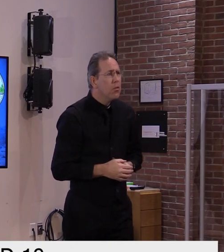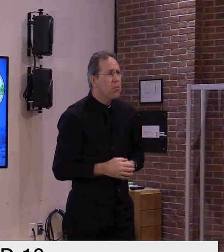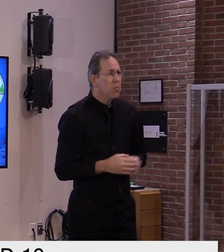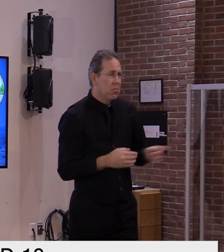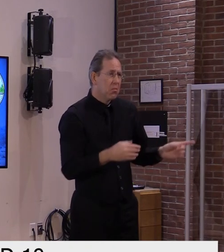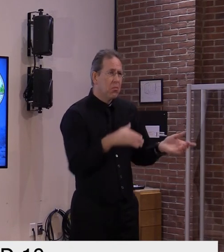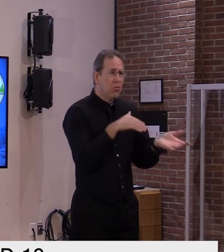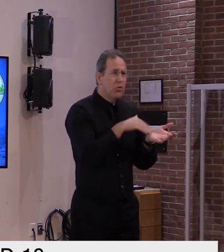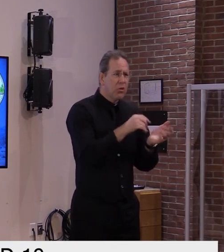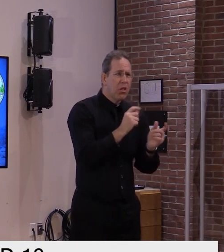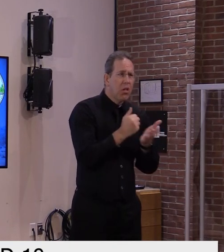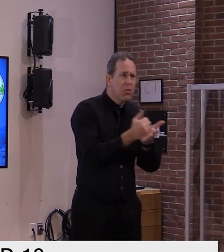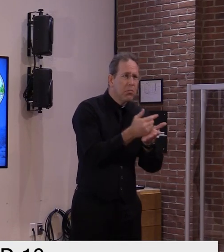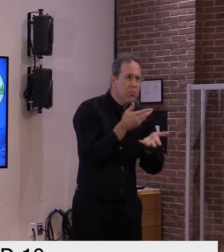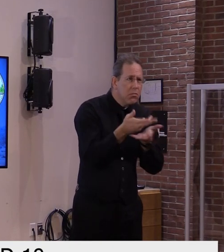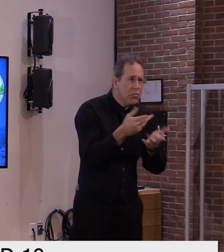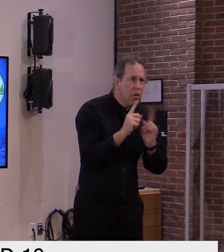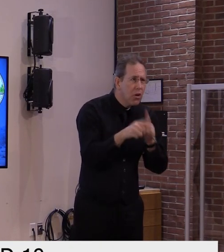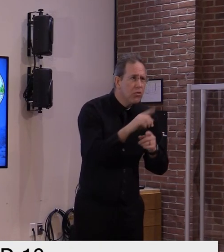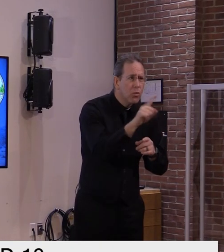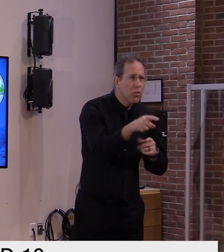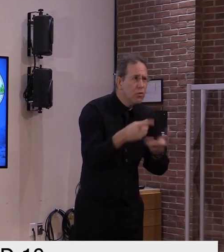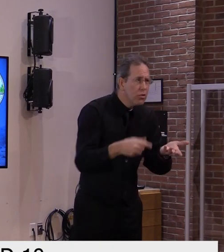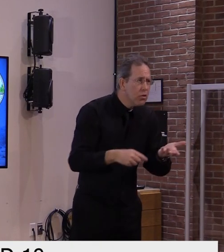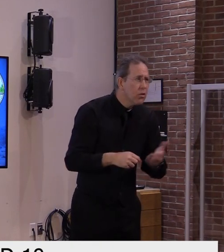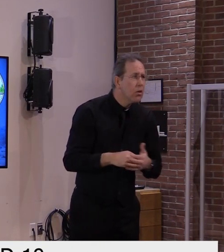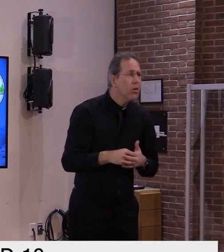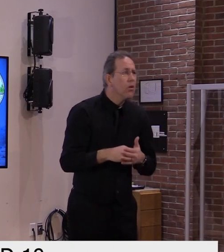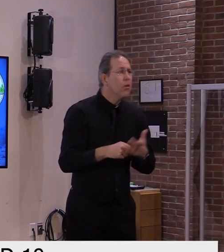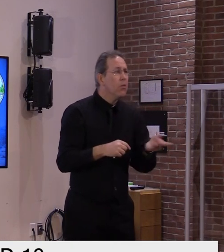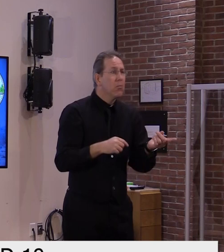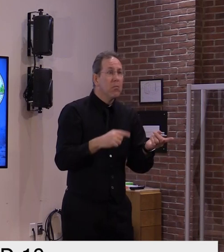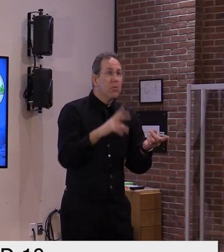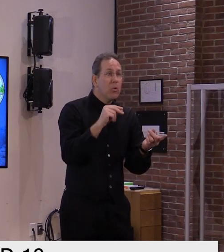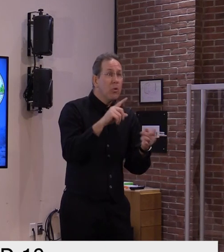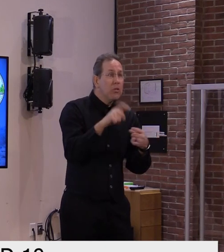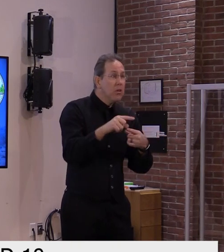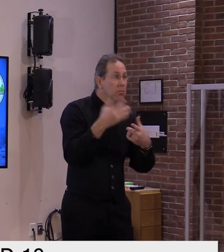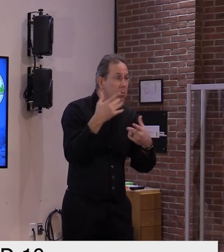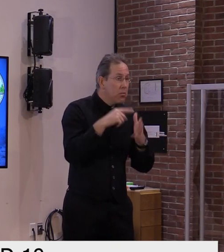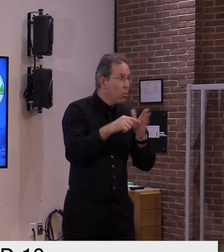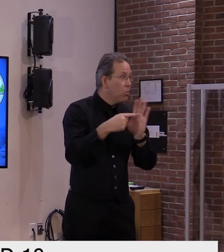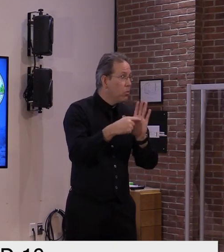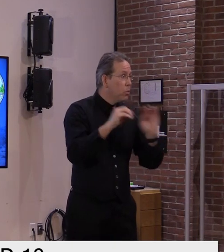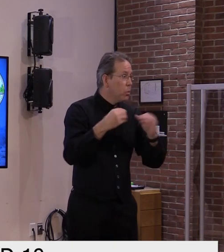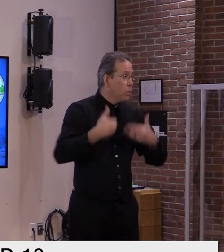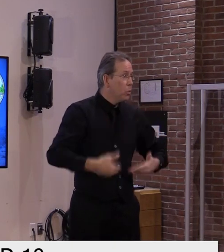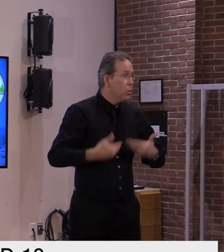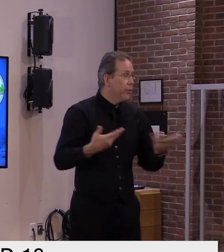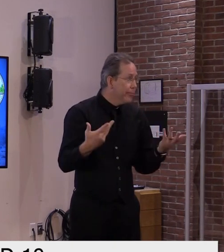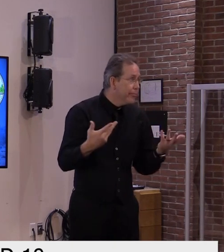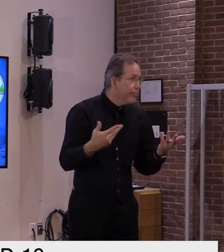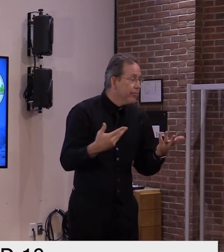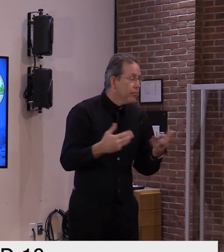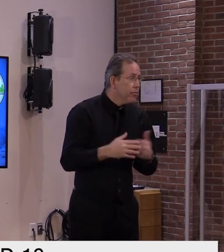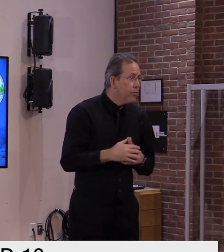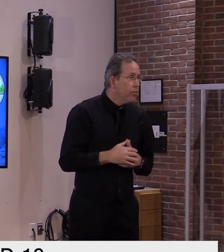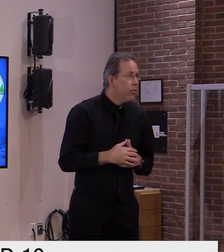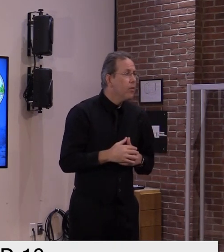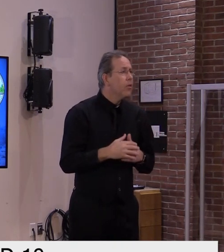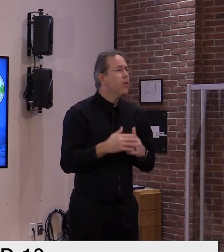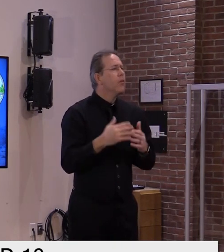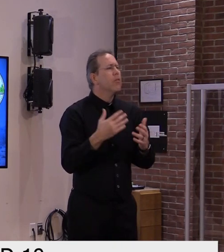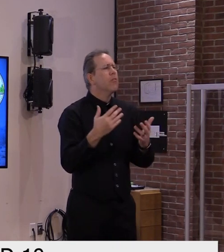a test for her because she didn't have symptoms, because that's what they would normally do. But that's only one phone call